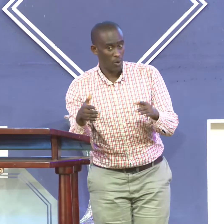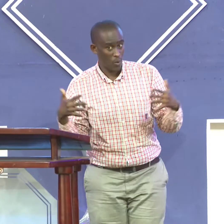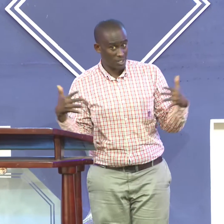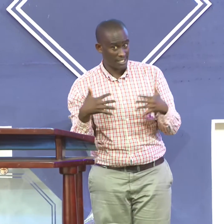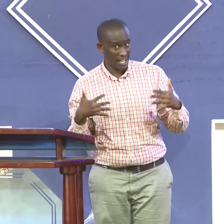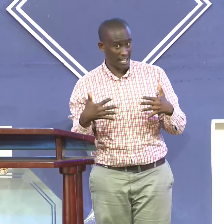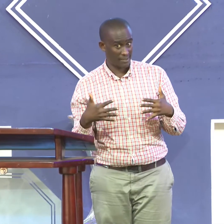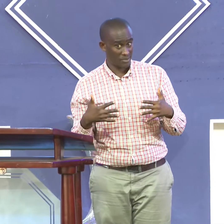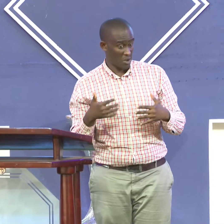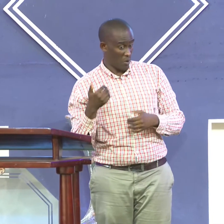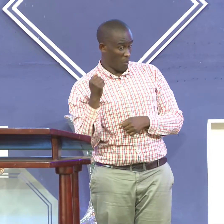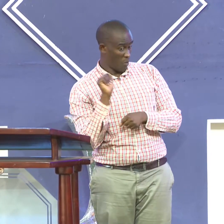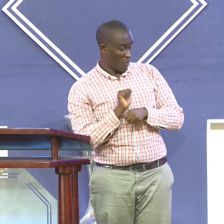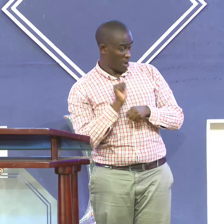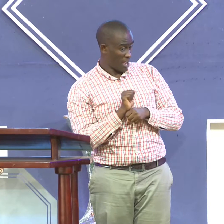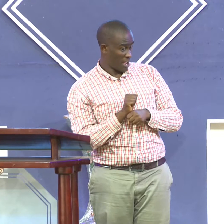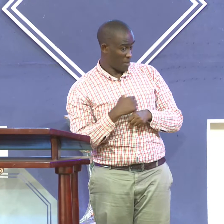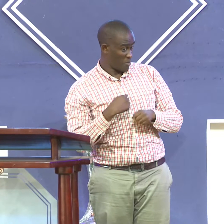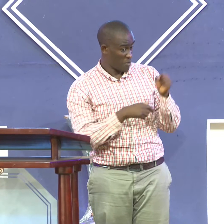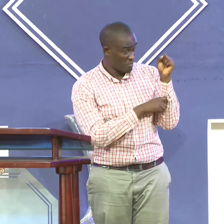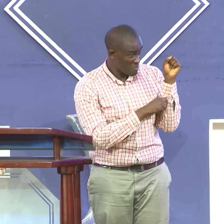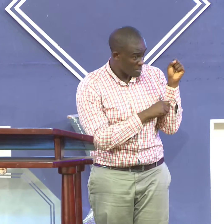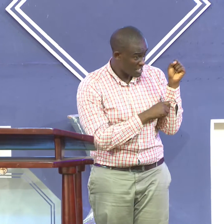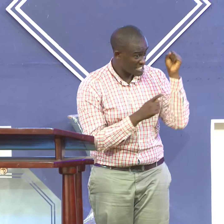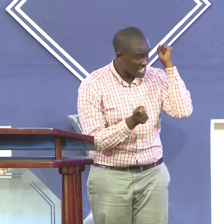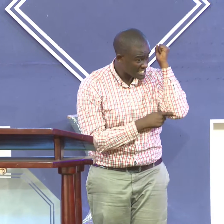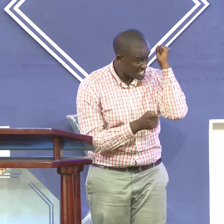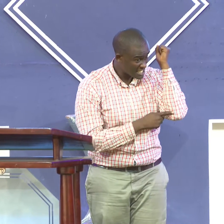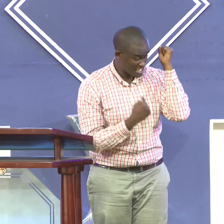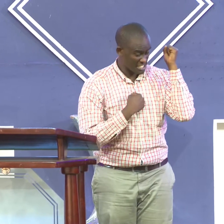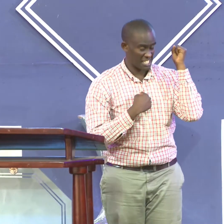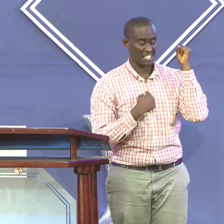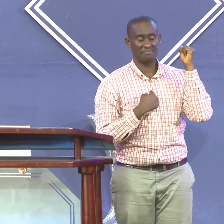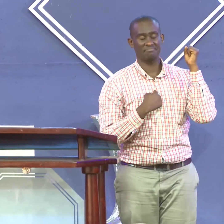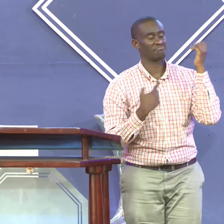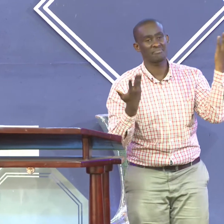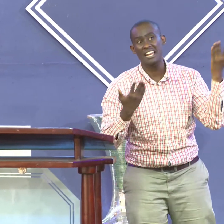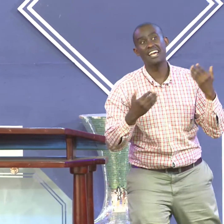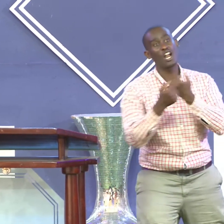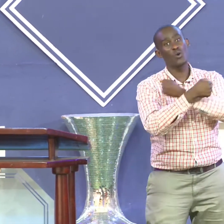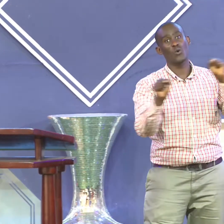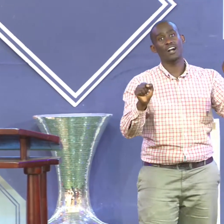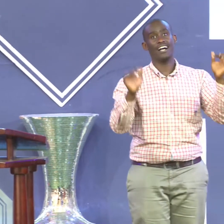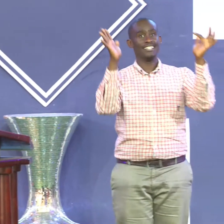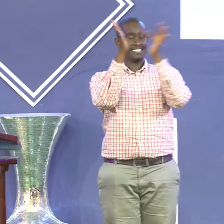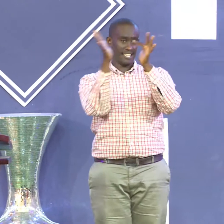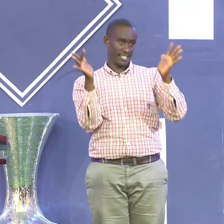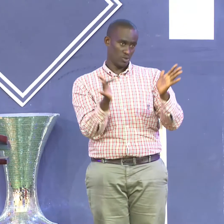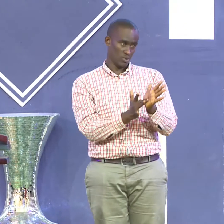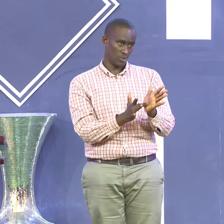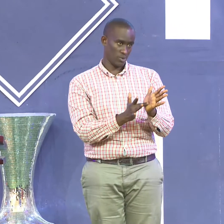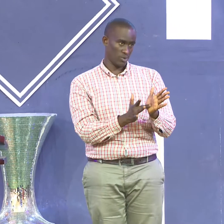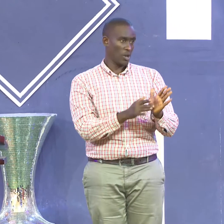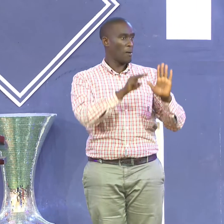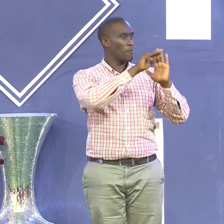fear, okukikola mu buliwo. To do it physically. Nalokoka. You say, I'm saved. Yesu. Jesus. Mu